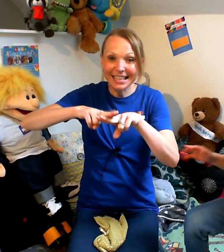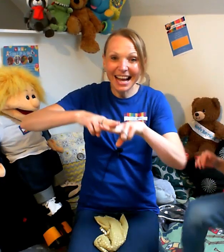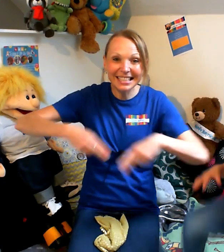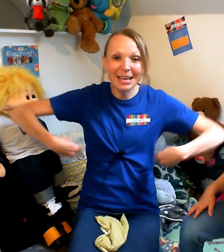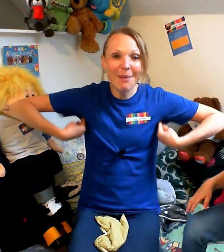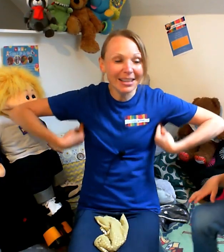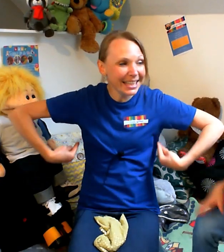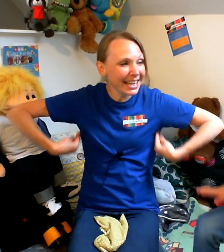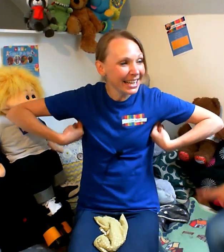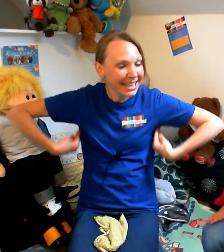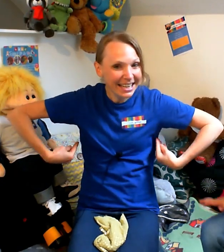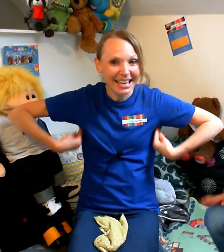Daddy monkey.